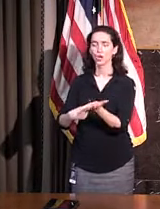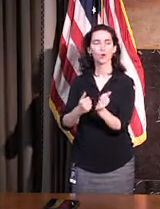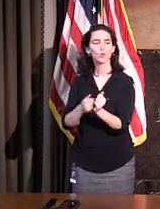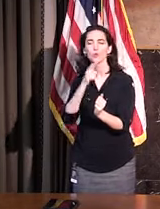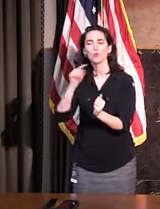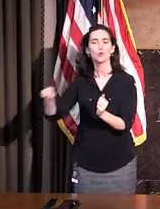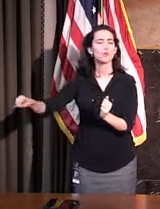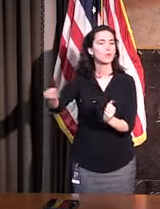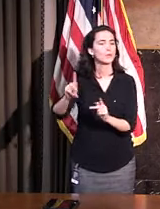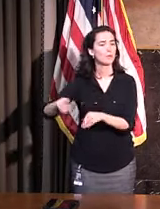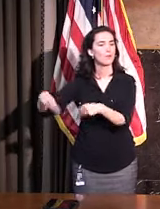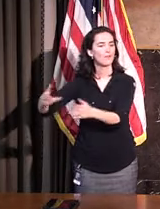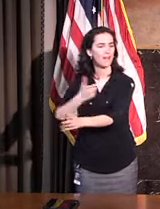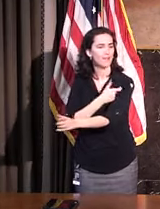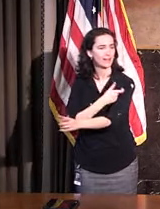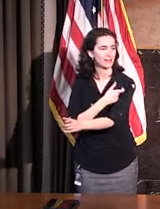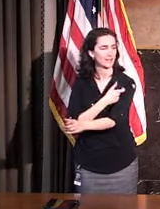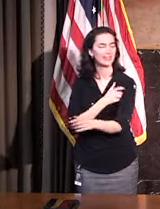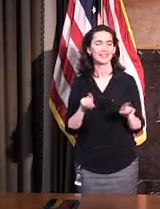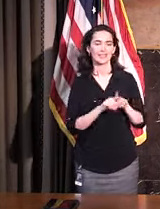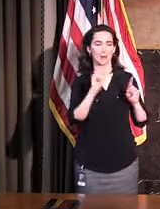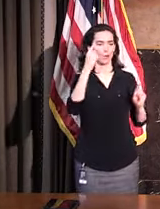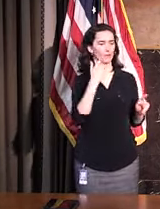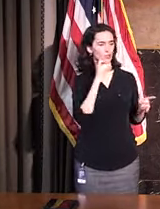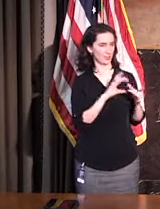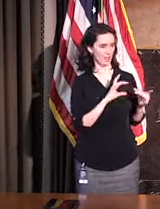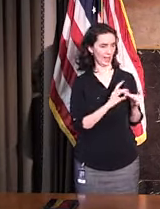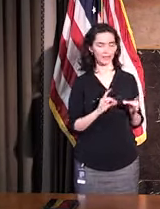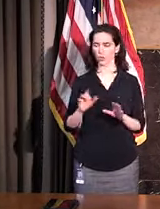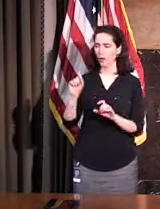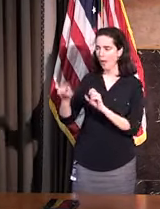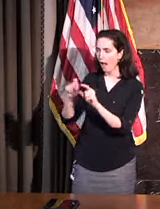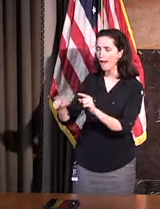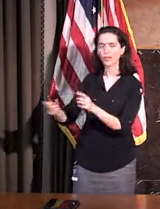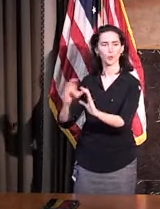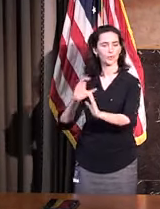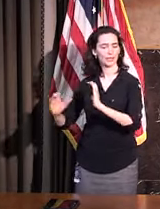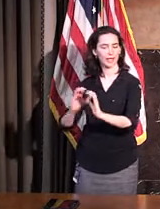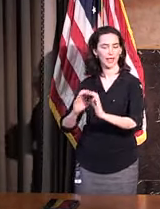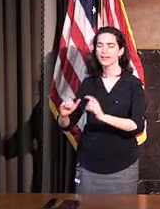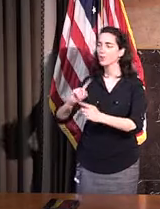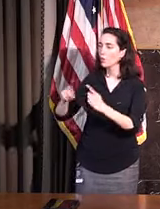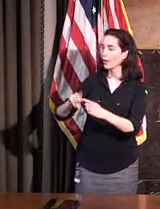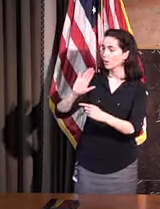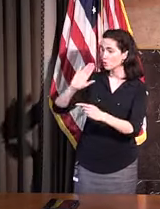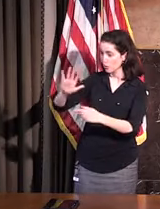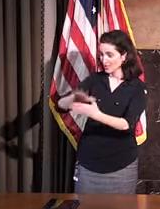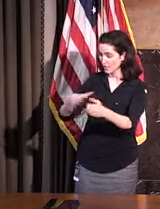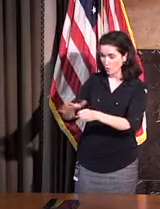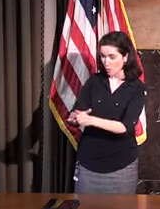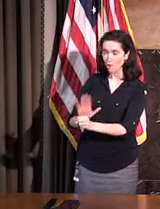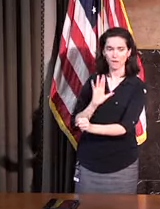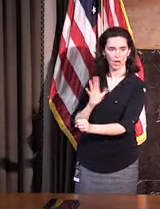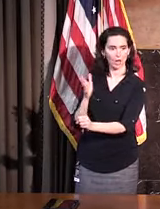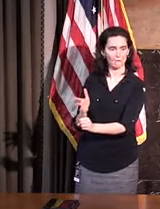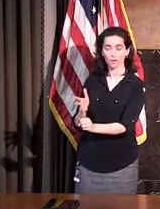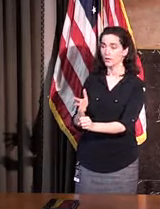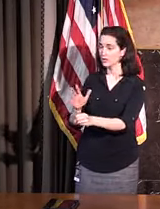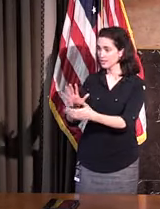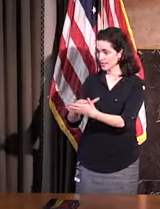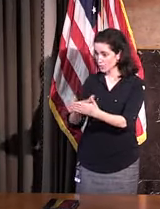providers, like the governor said, and we try and find that sweet spot of when there's a little bit of daylight in the scheduling, and that's a message to us,